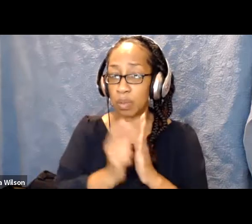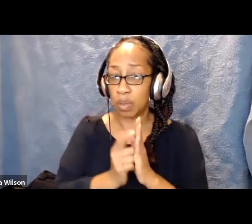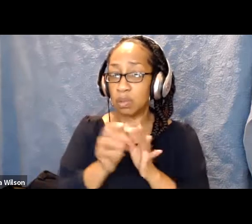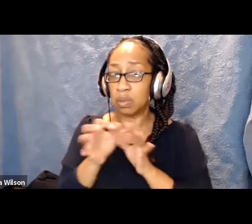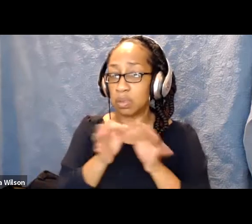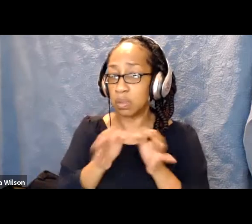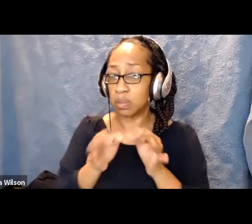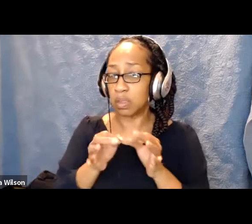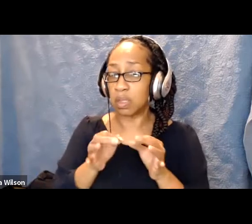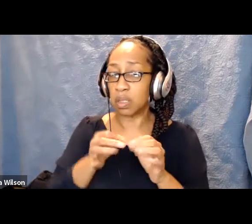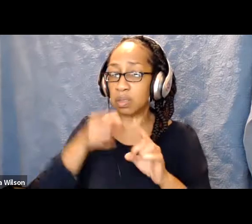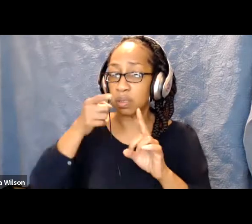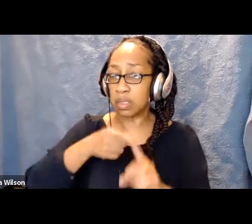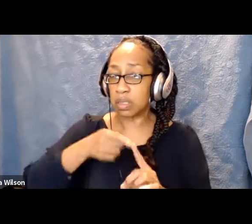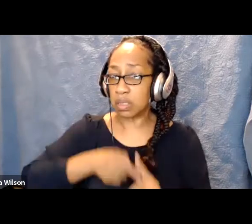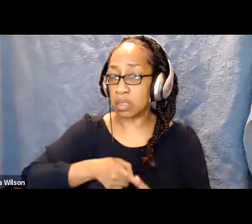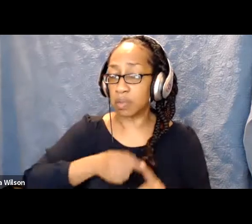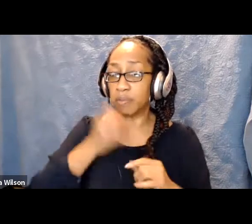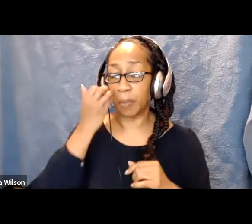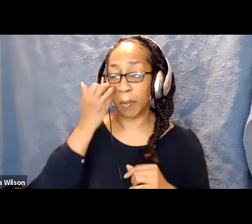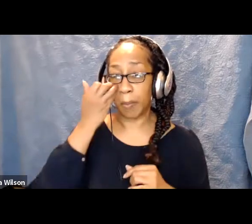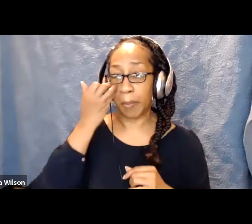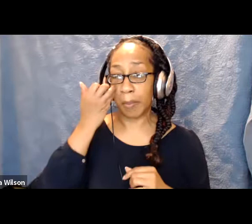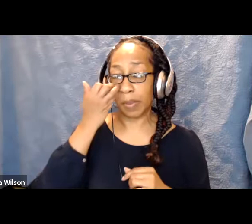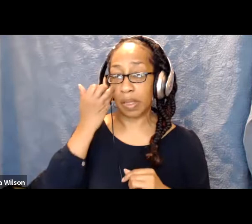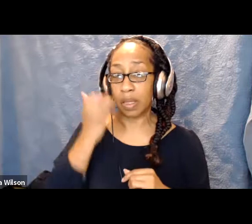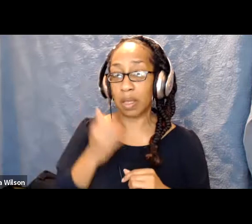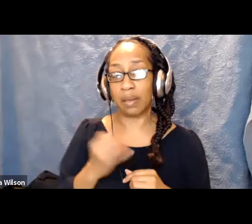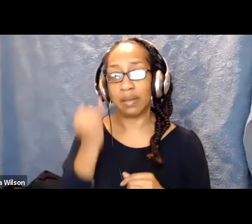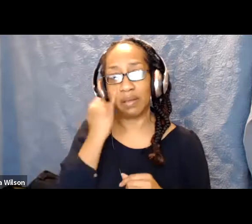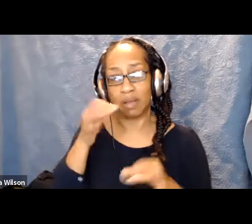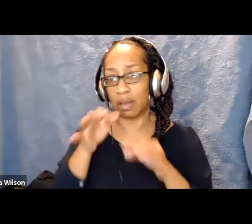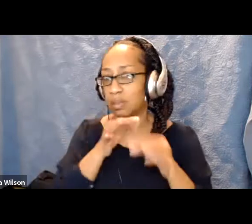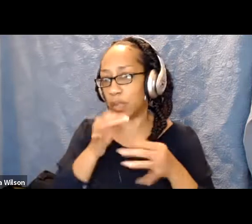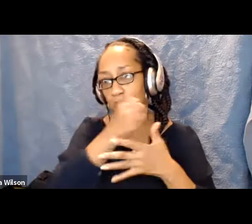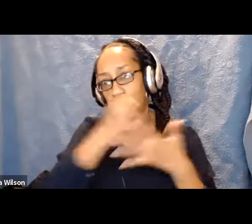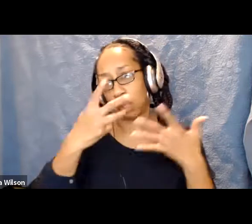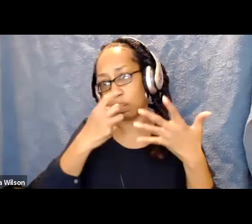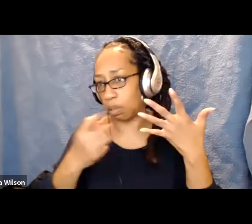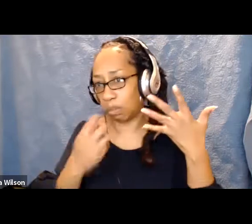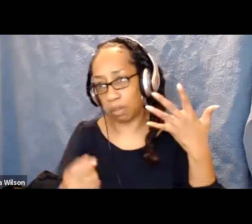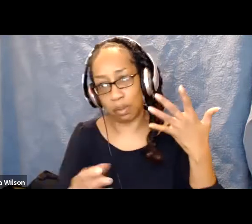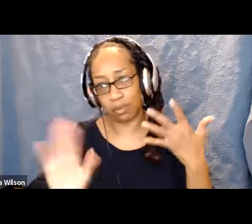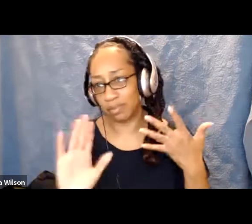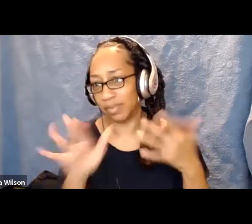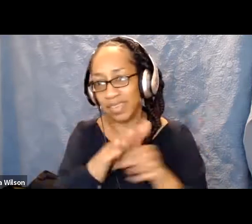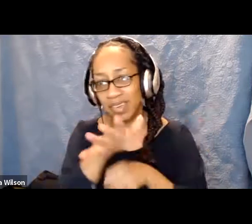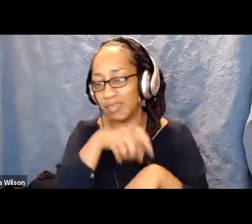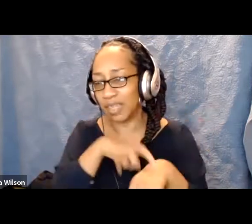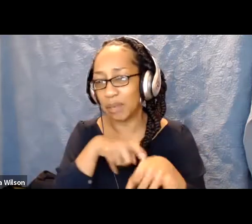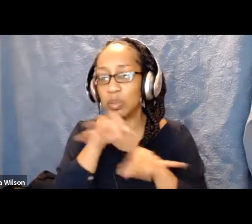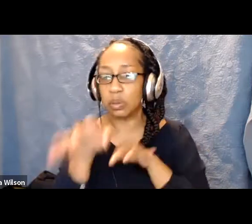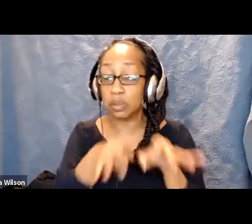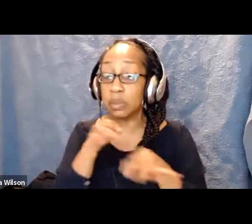of which would long exhaust any time that we have in this session.